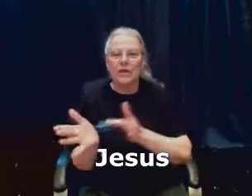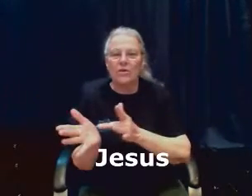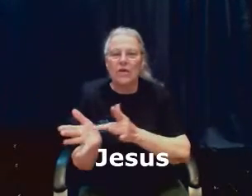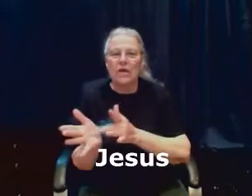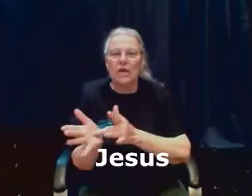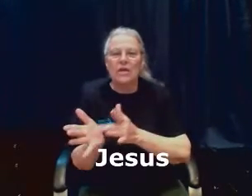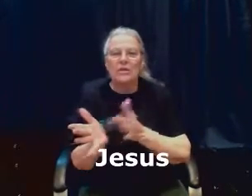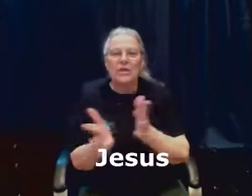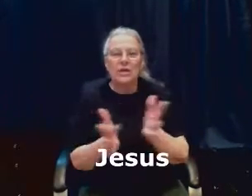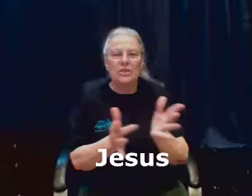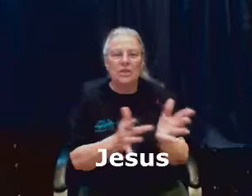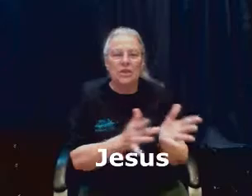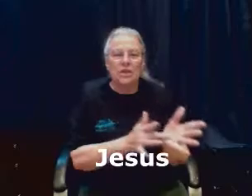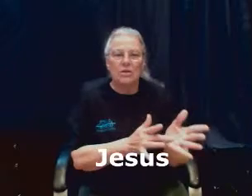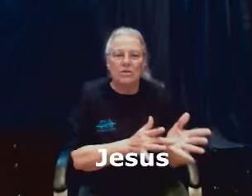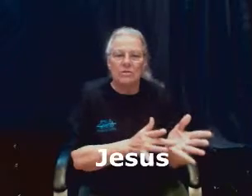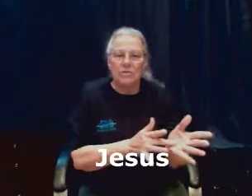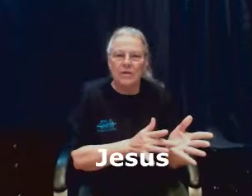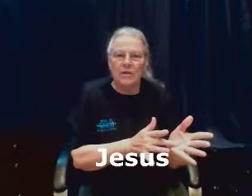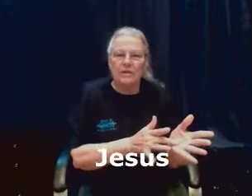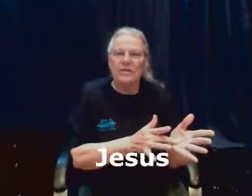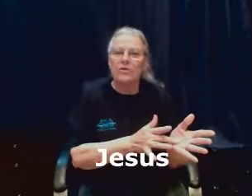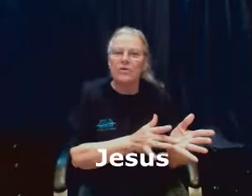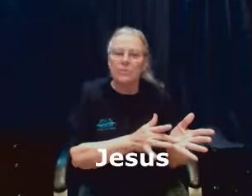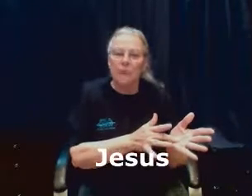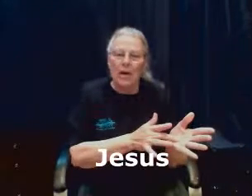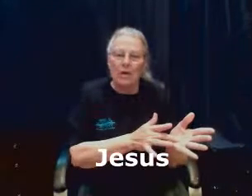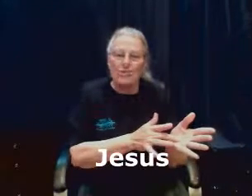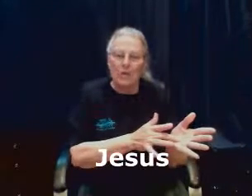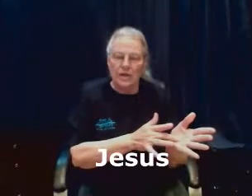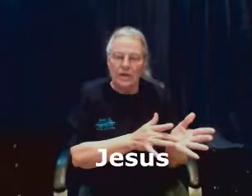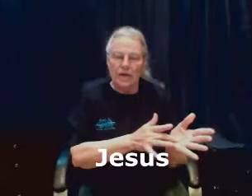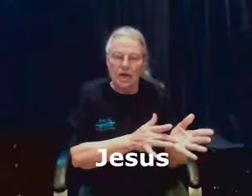finger touching the center of the palms on each hand.